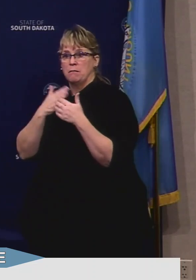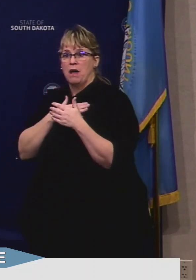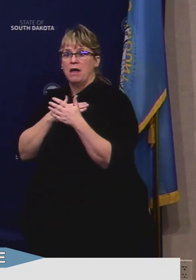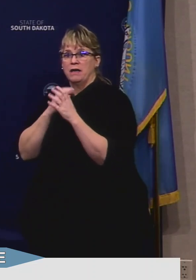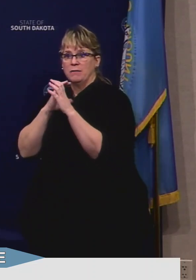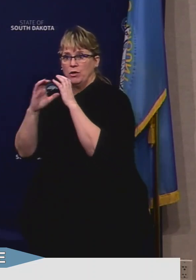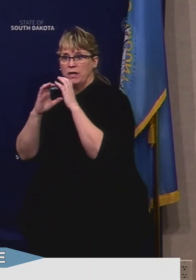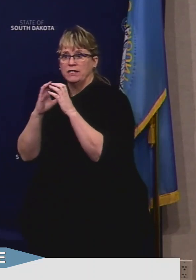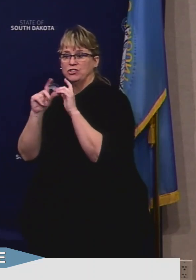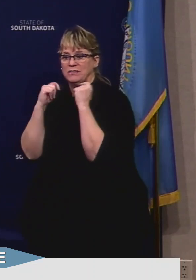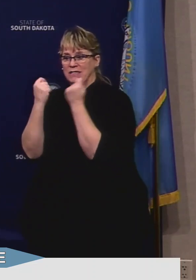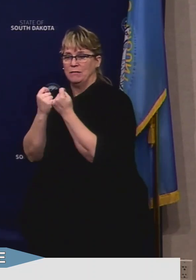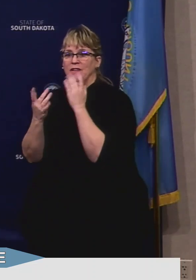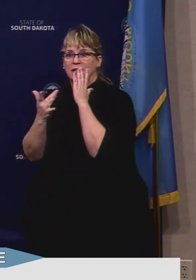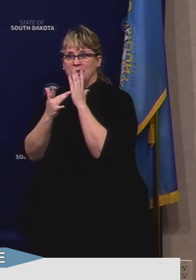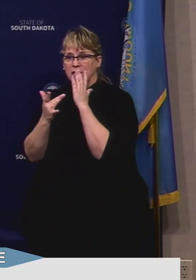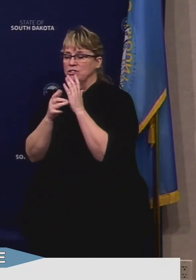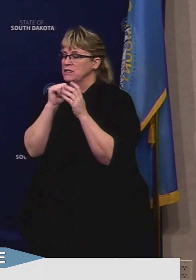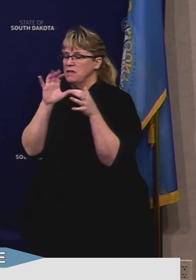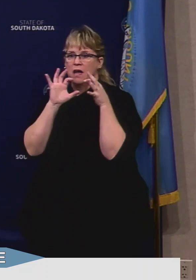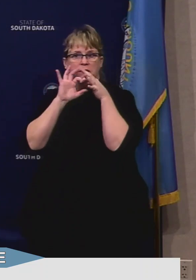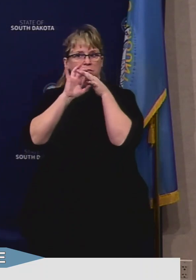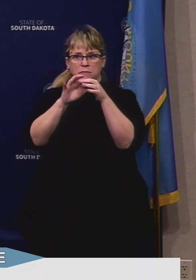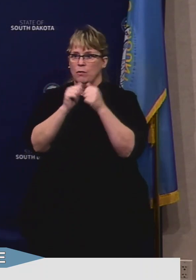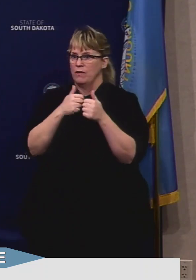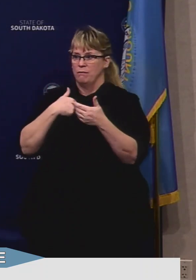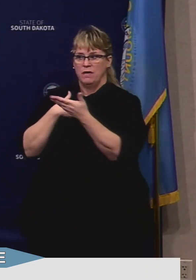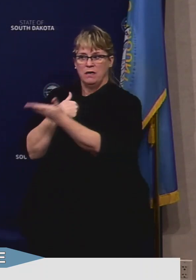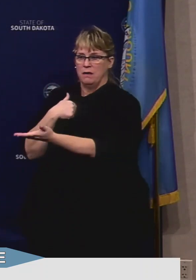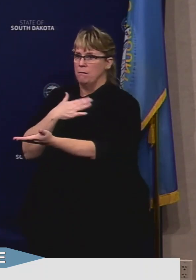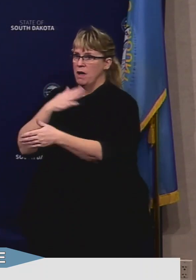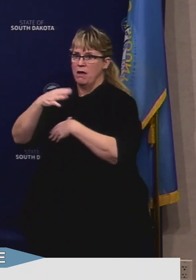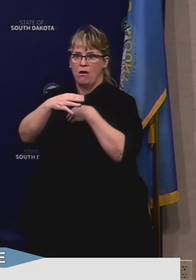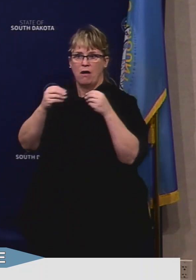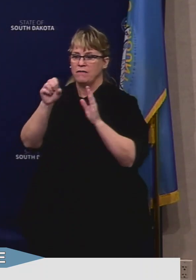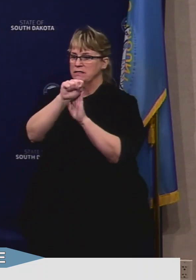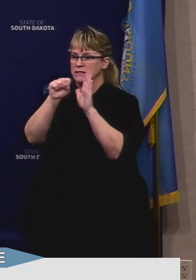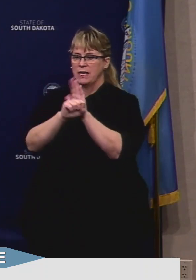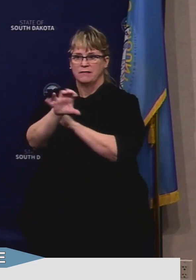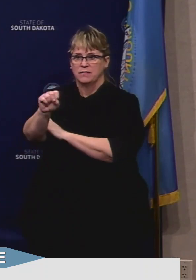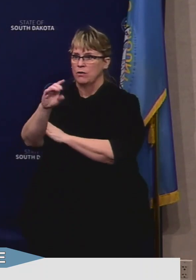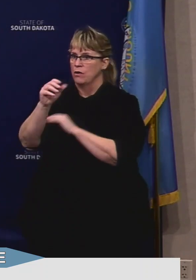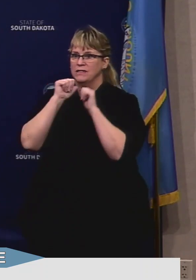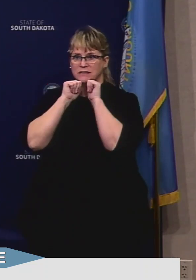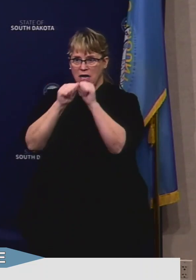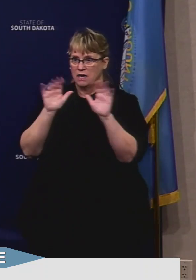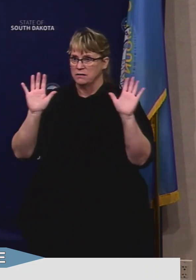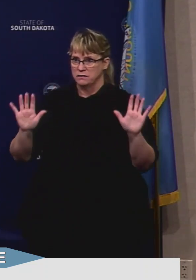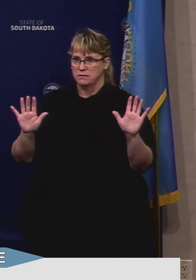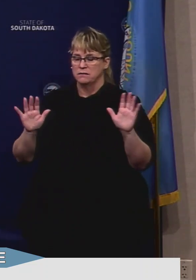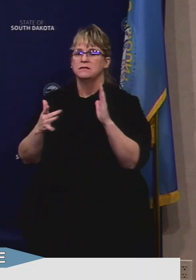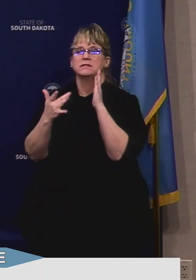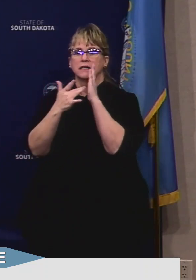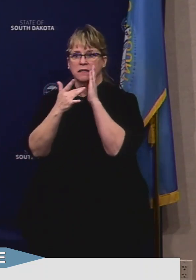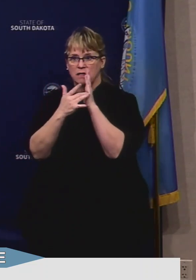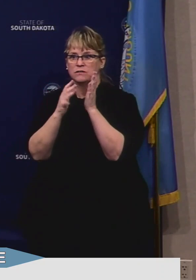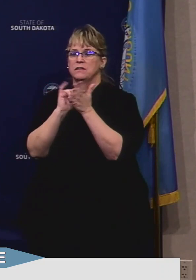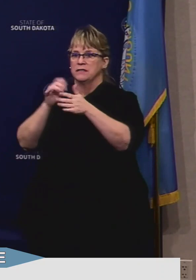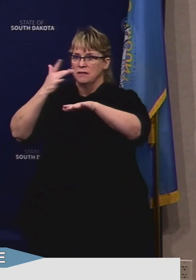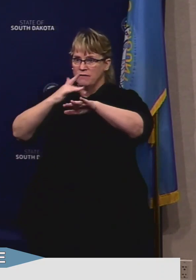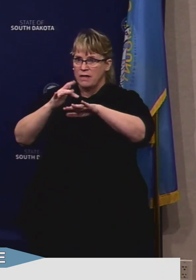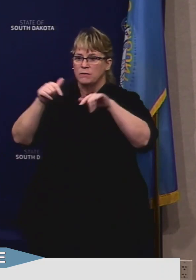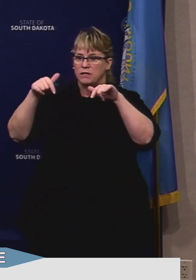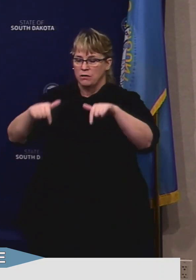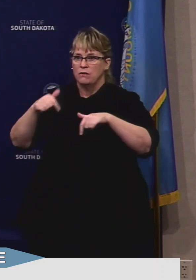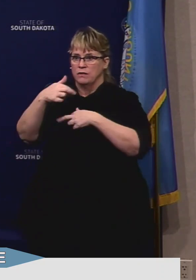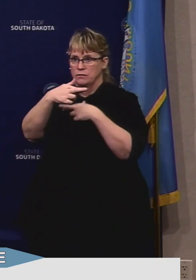of the technology in this room. And it's not affiliated with me or my office or the state of South Dakota. It was specifically because of the technology that would be available